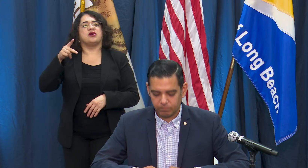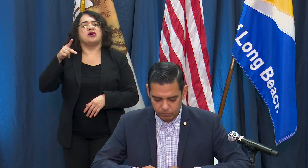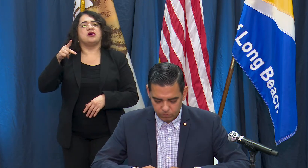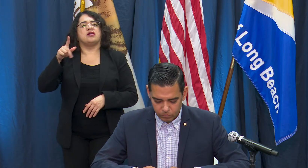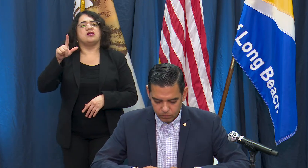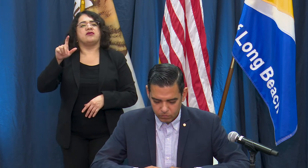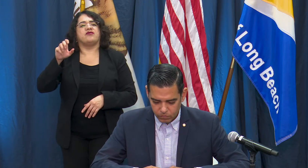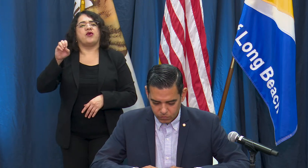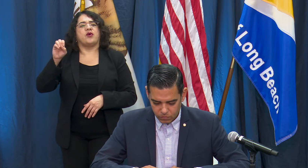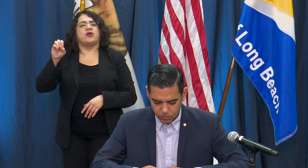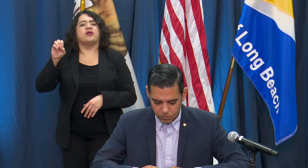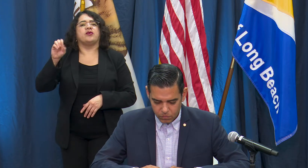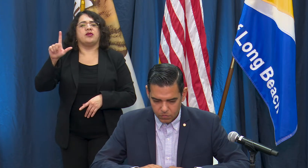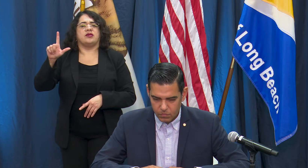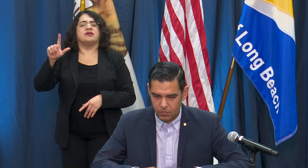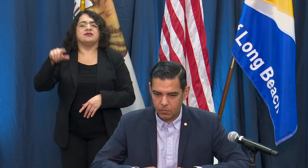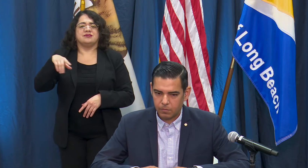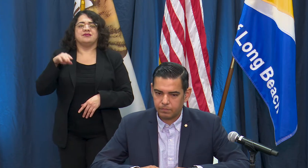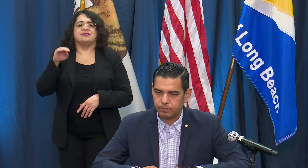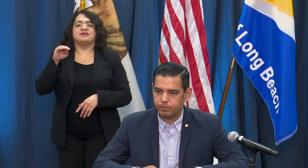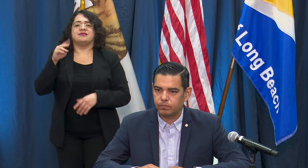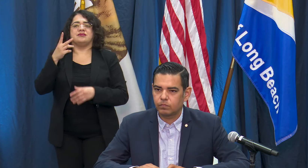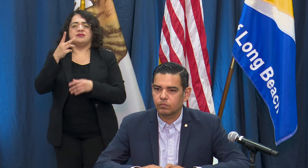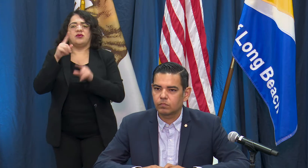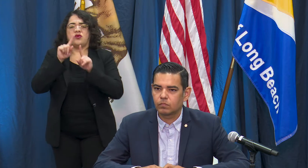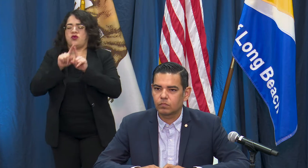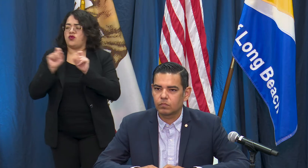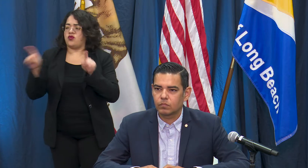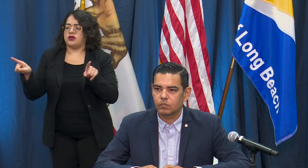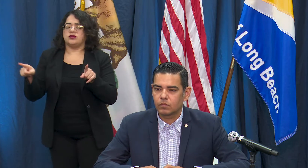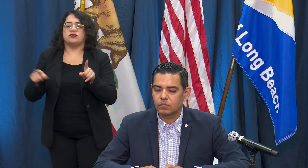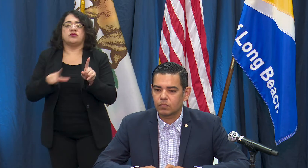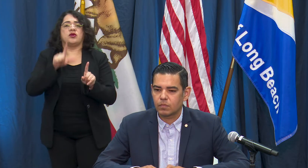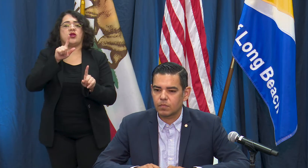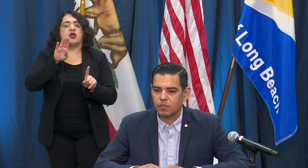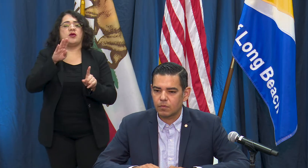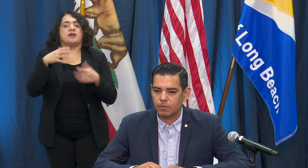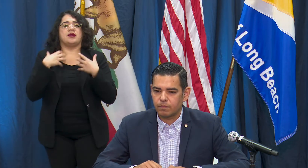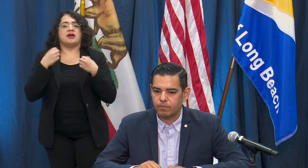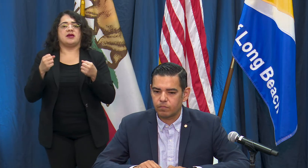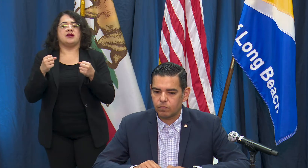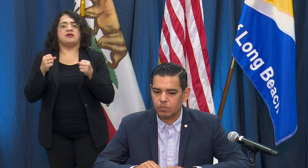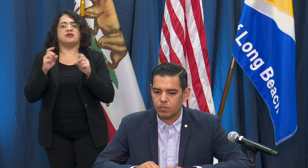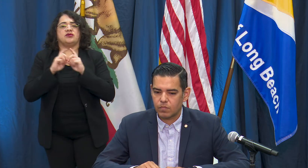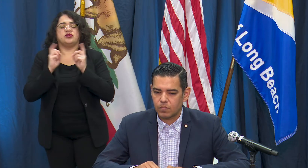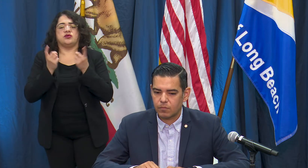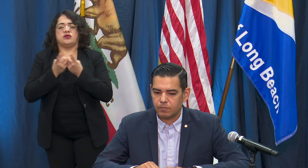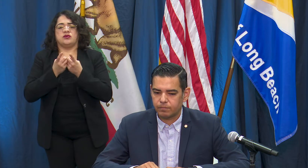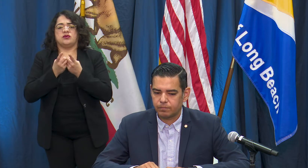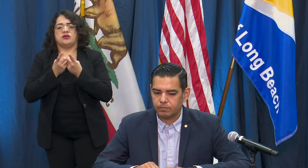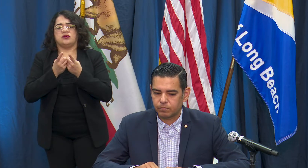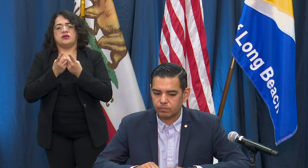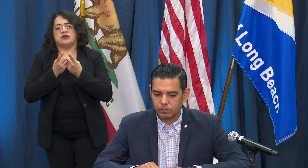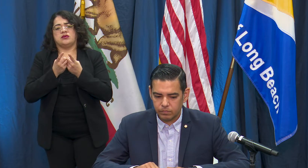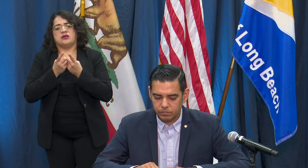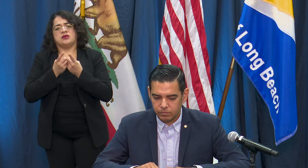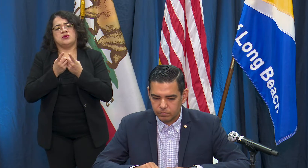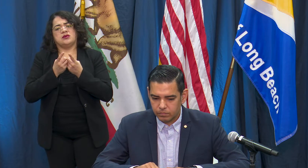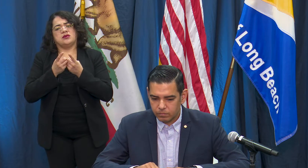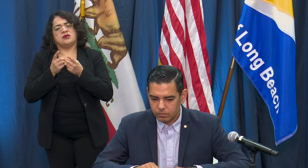Hi, this question is for the mayor and for Dr. Davis. The Long Beach Health Department in its demographic data on COVID-19